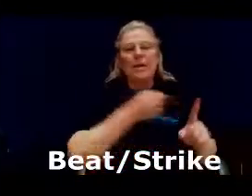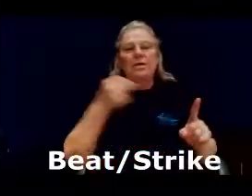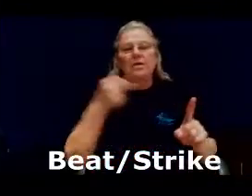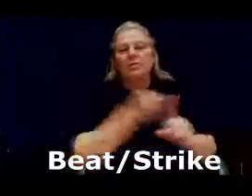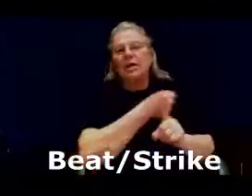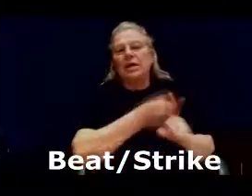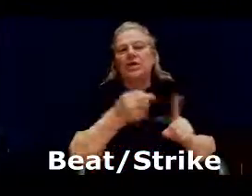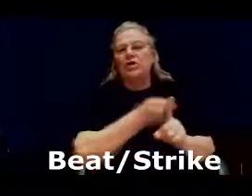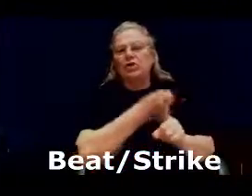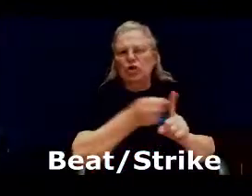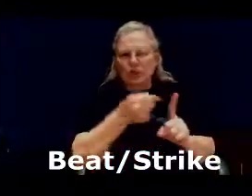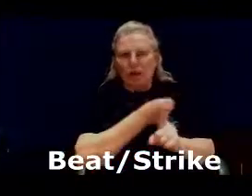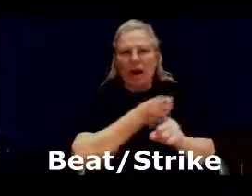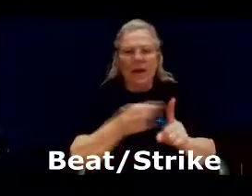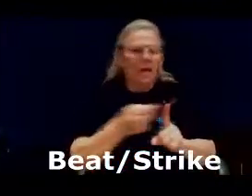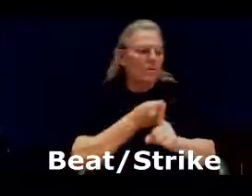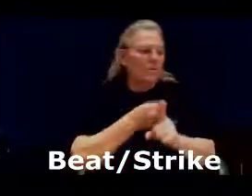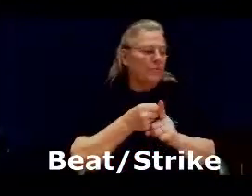Beat, meaning to strike.